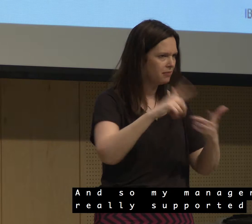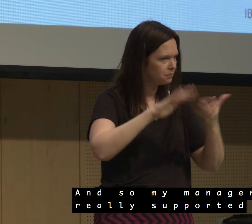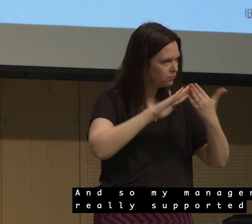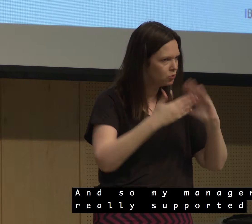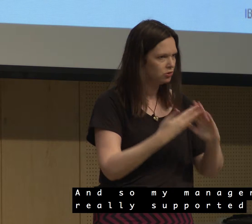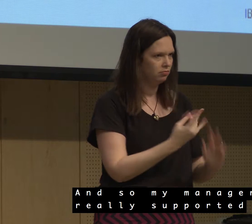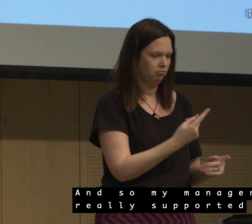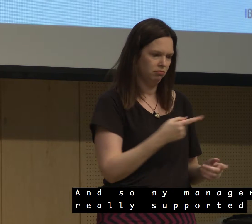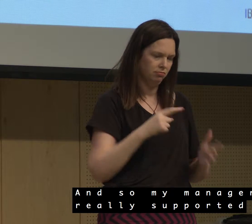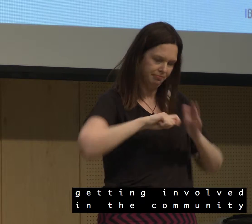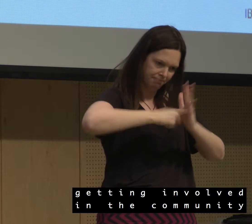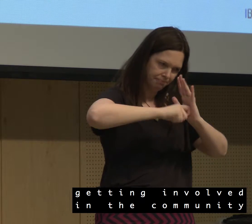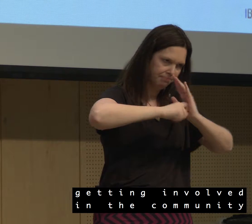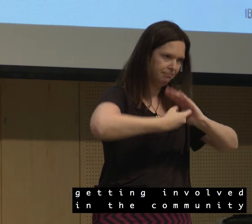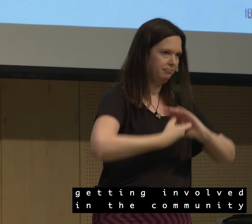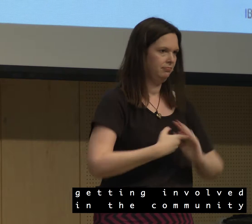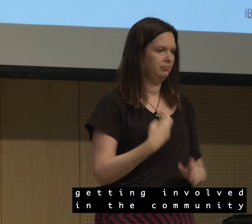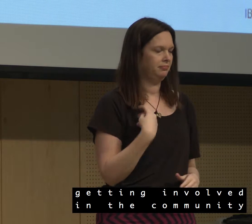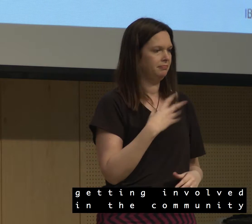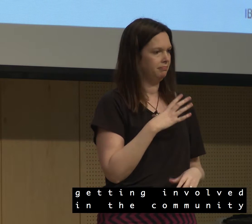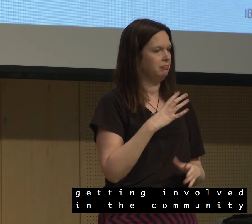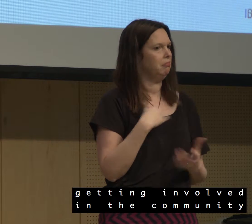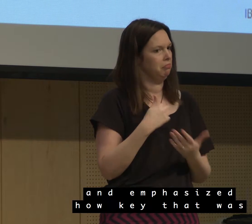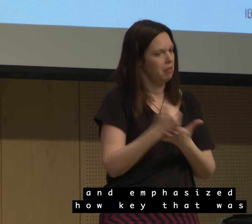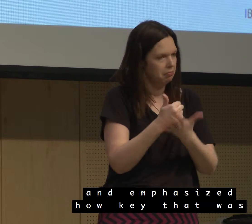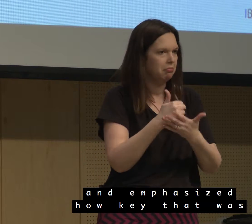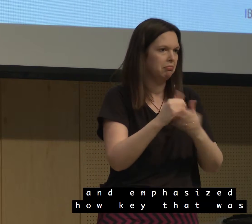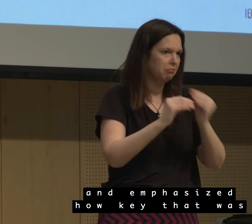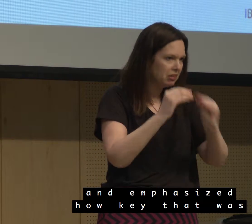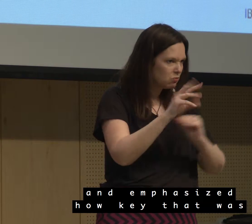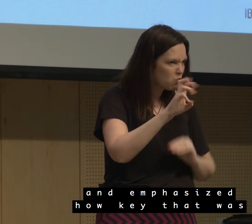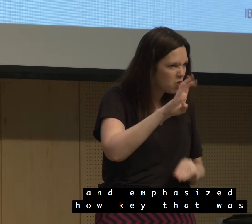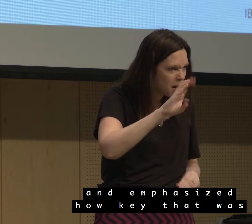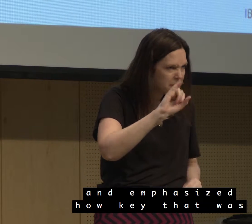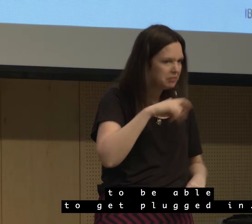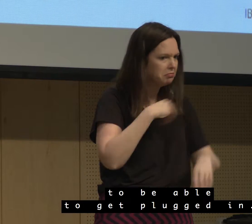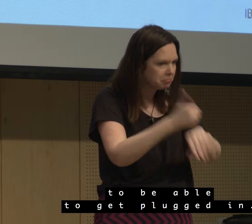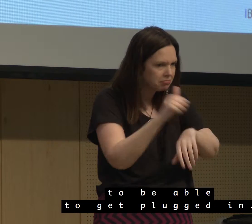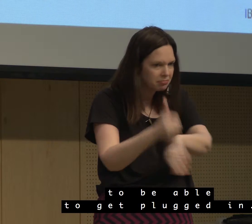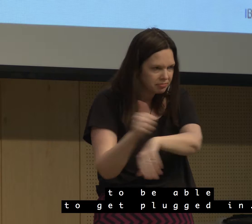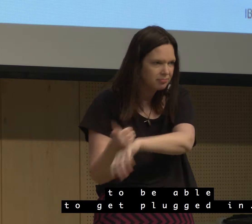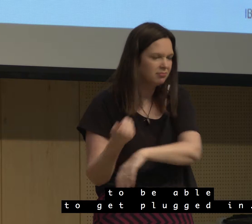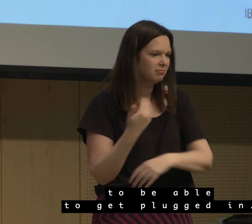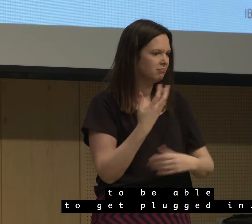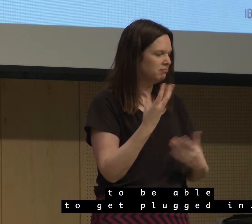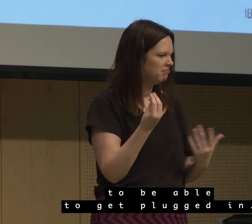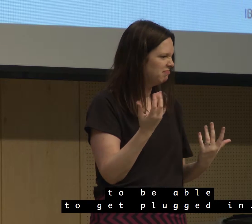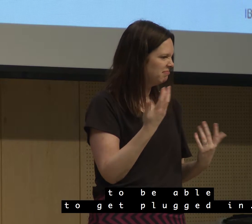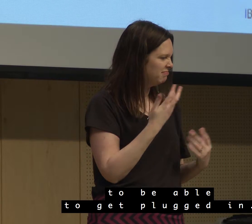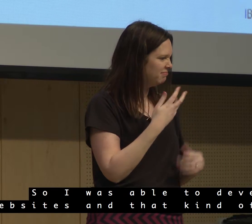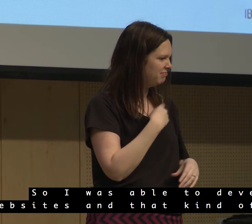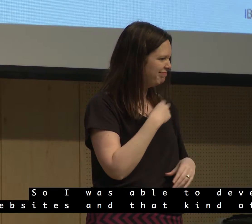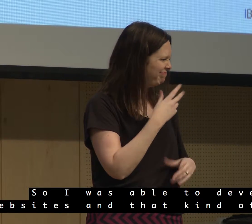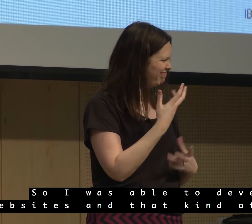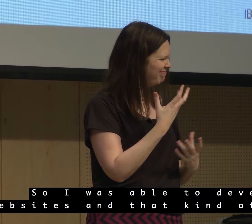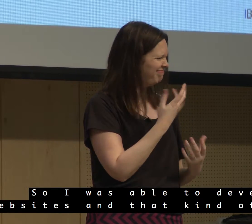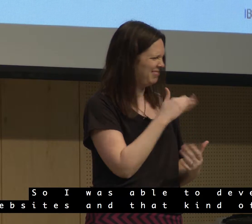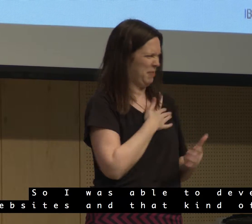manager really supported getting involved in the community and emphasized how key that was to be able to get plugged in. So I was able to